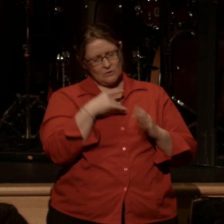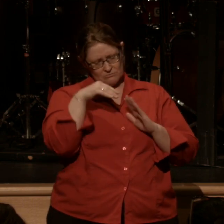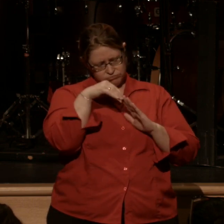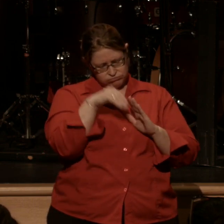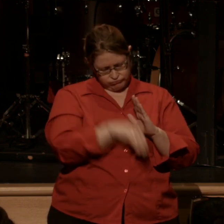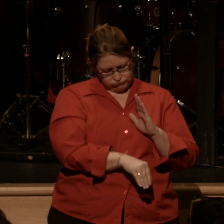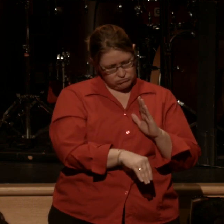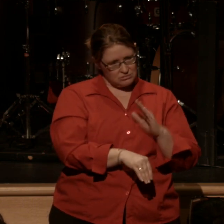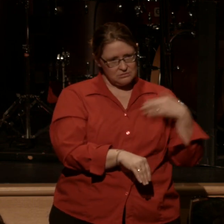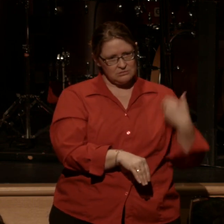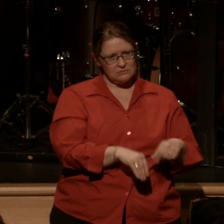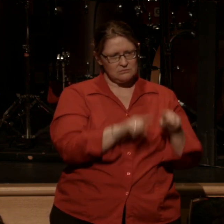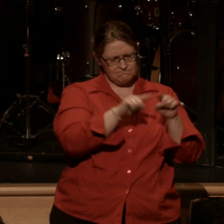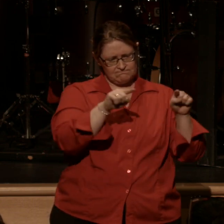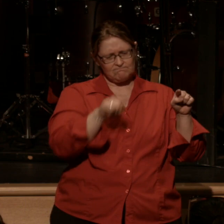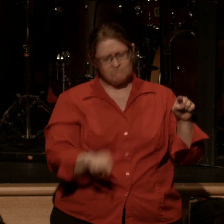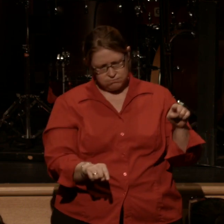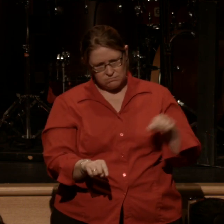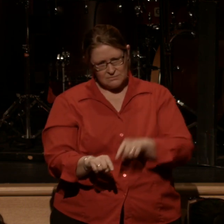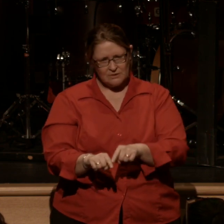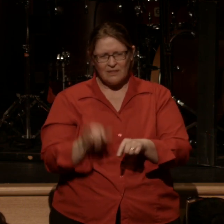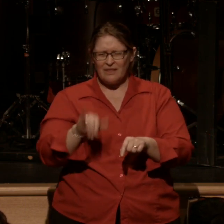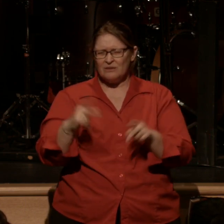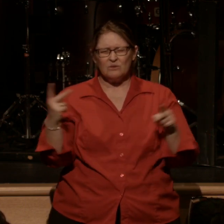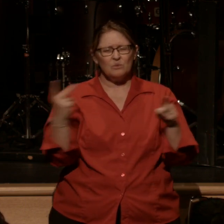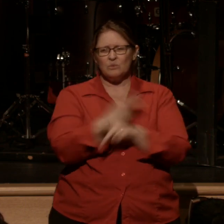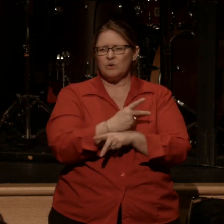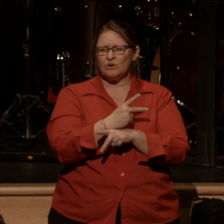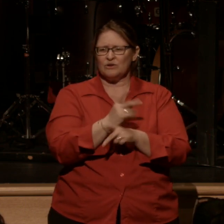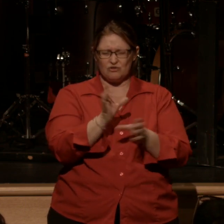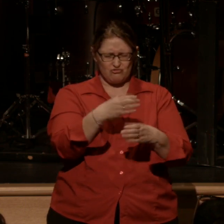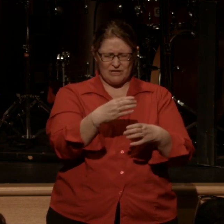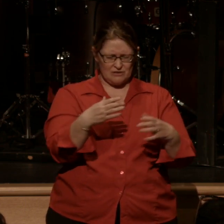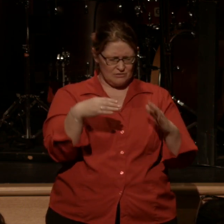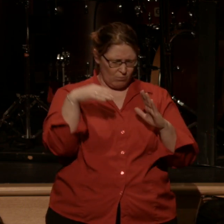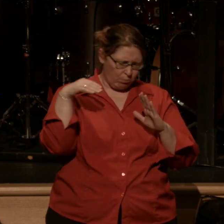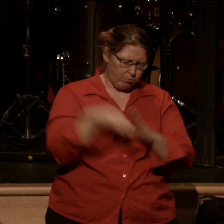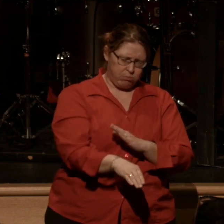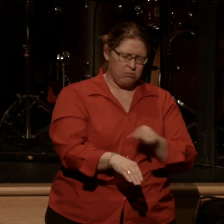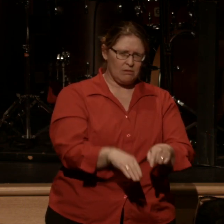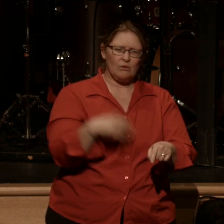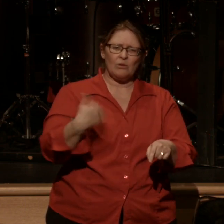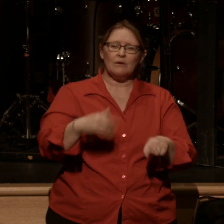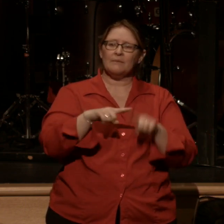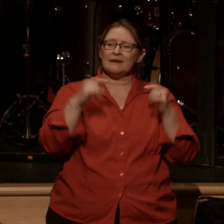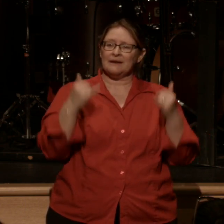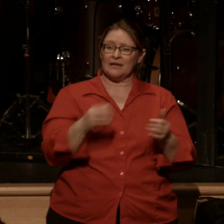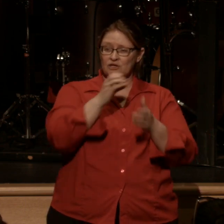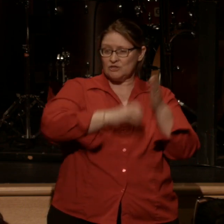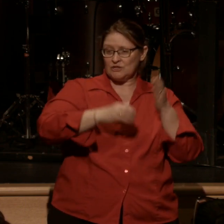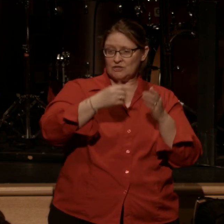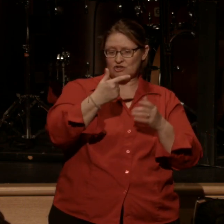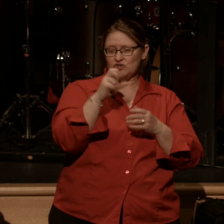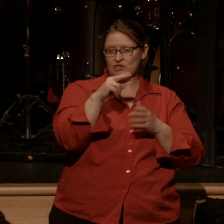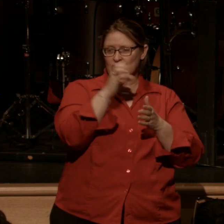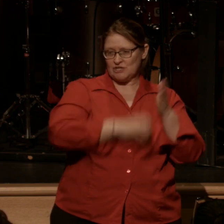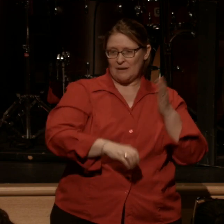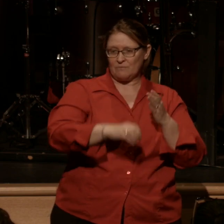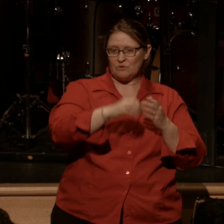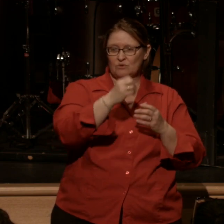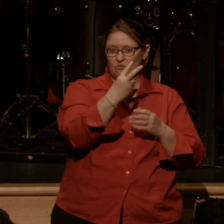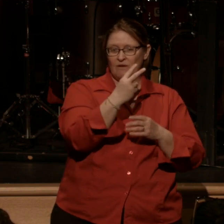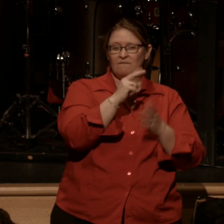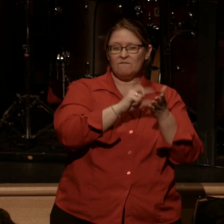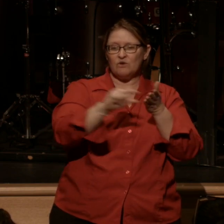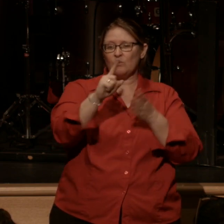It's the worst of the worst. Creation has bottomed out. And today in our passage, Genesis chapter 12, verses 1, 2, and 3,